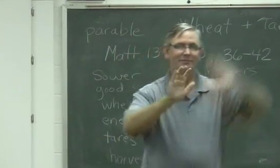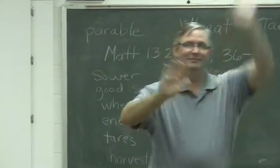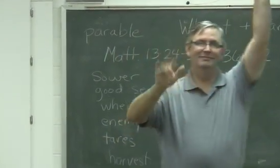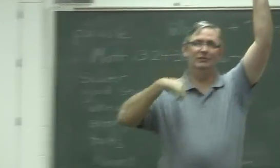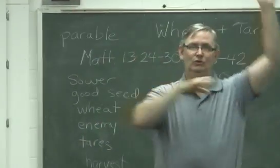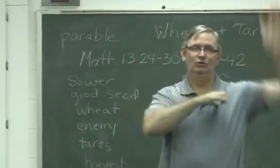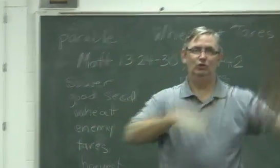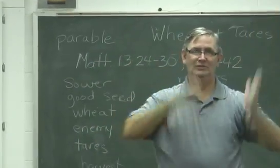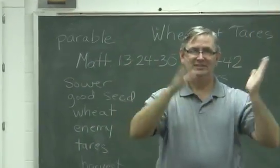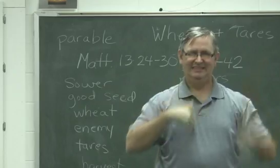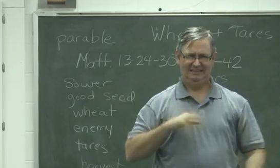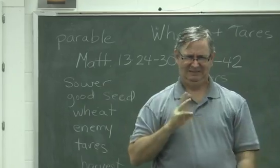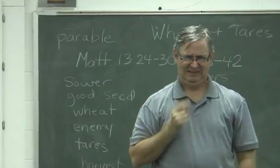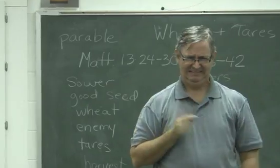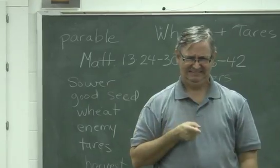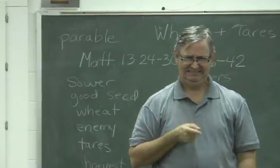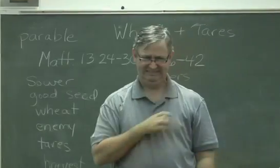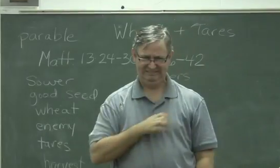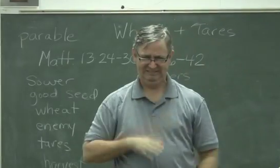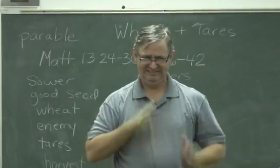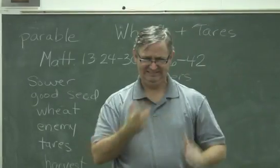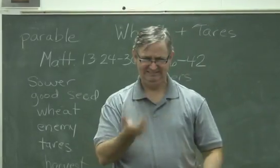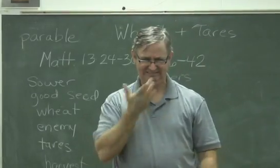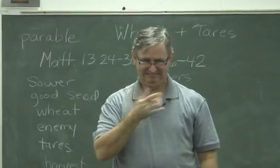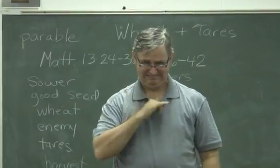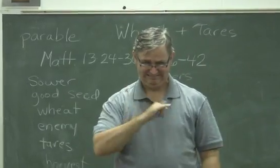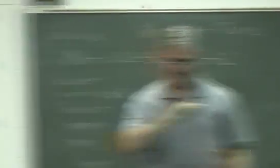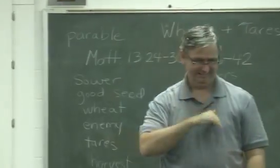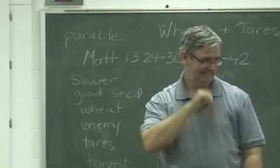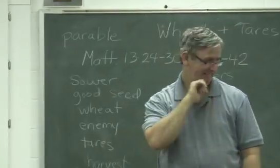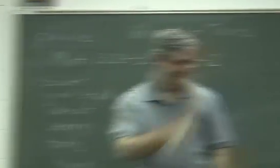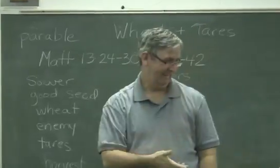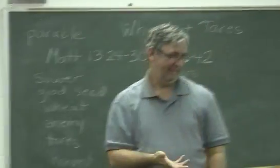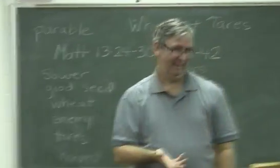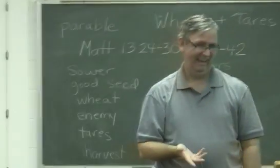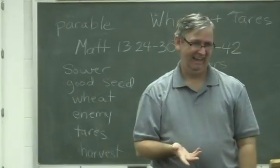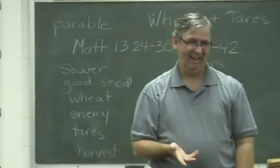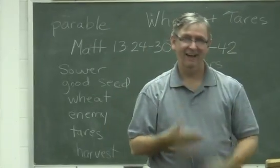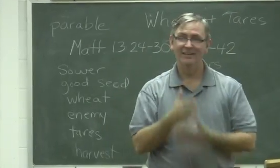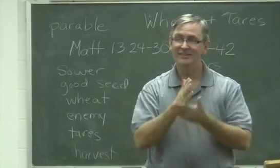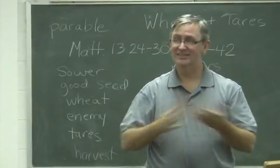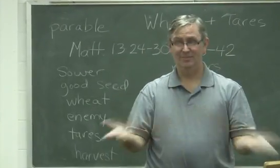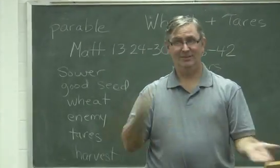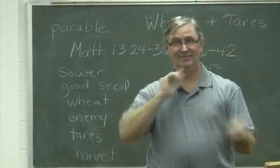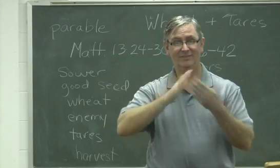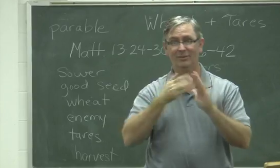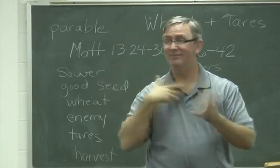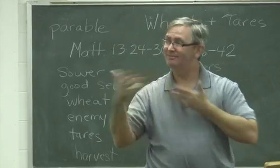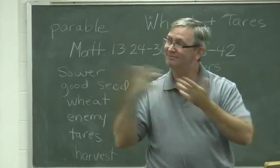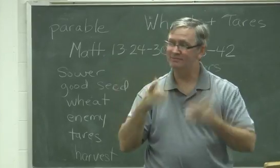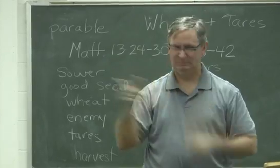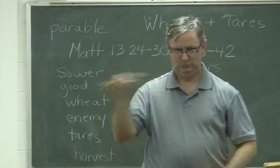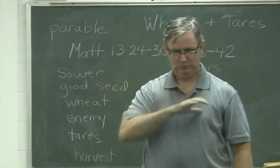to be intermingling with the Christians. Many times today we find that we see